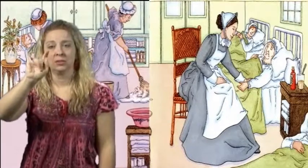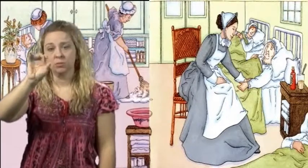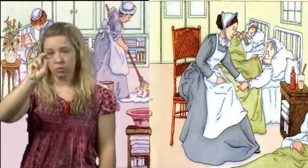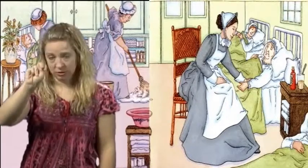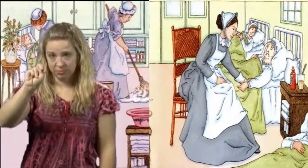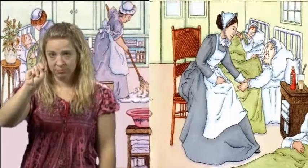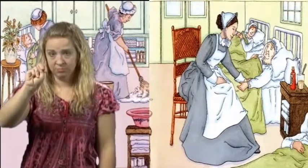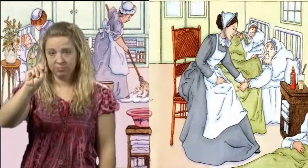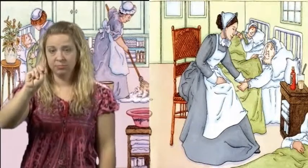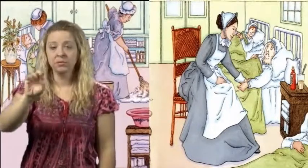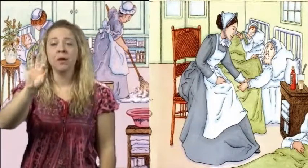London.